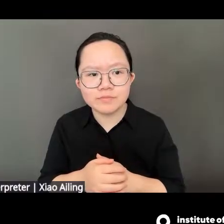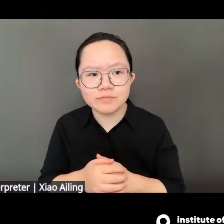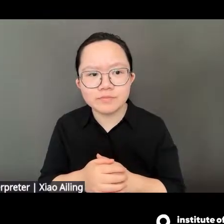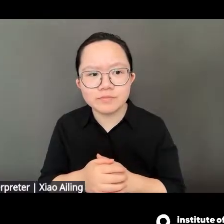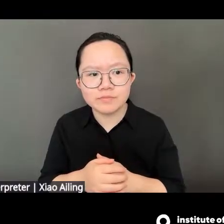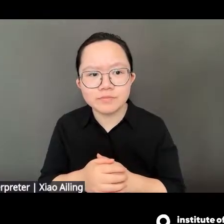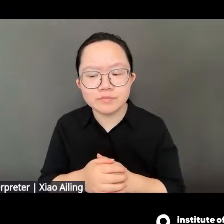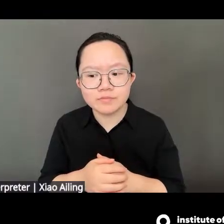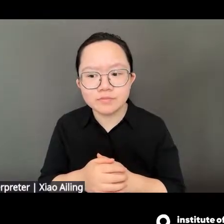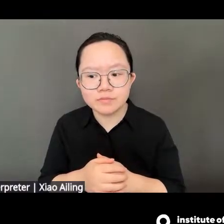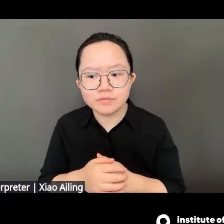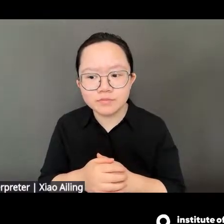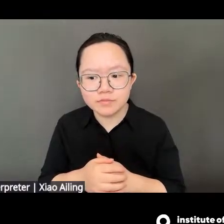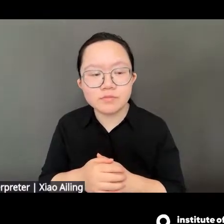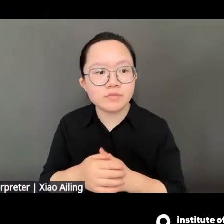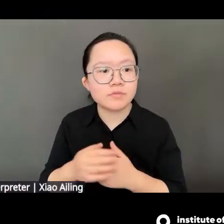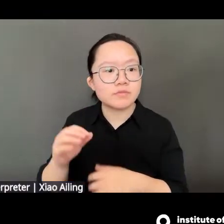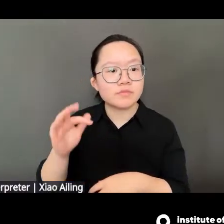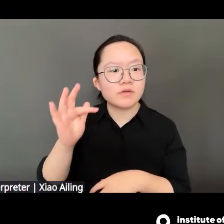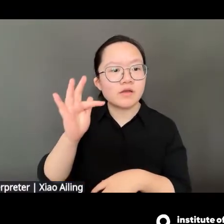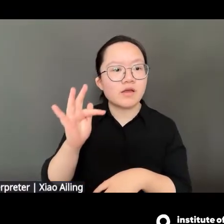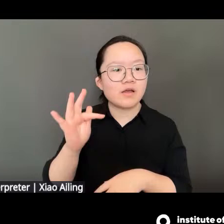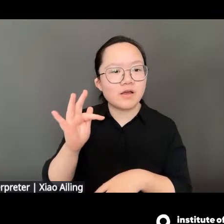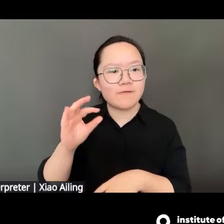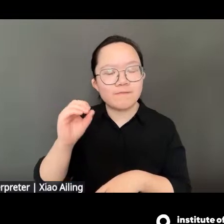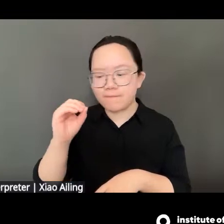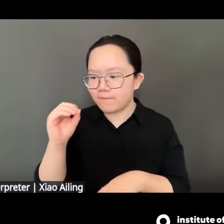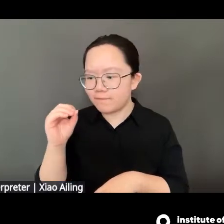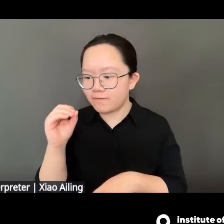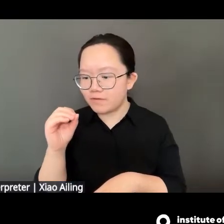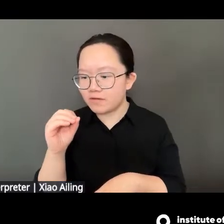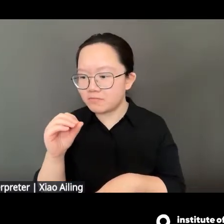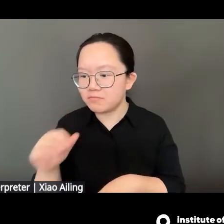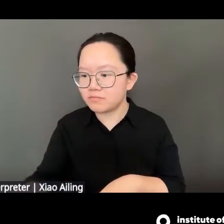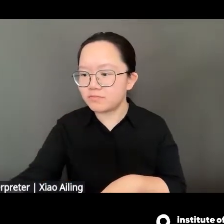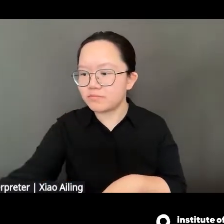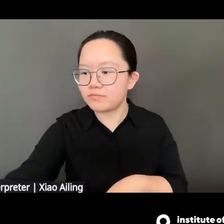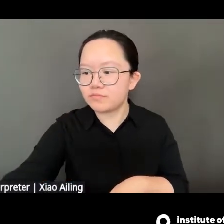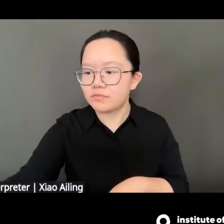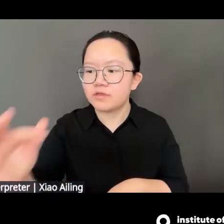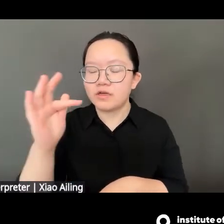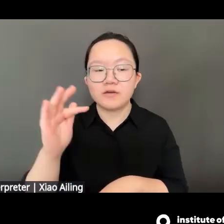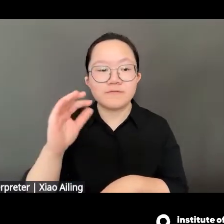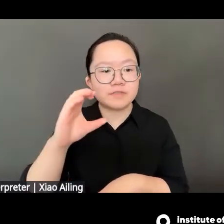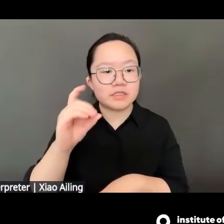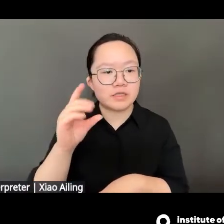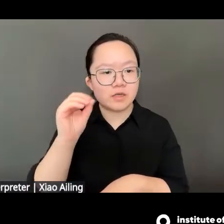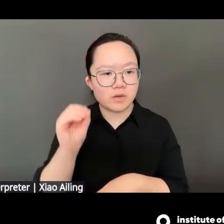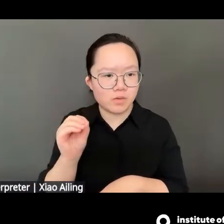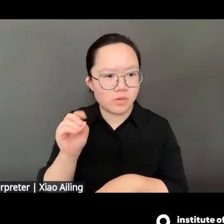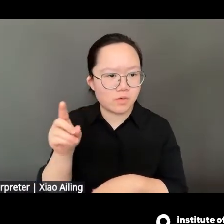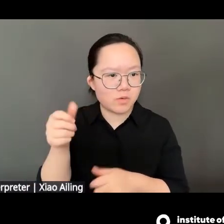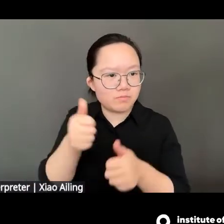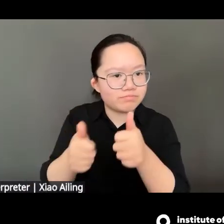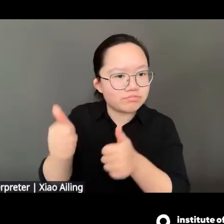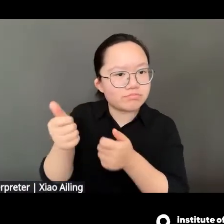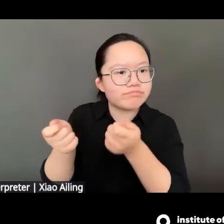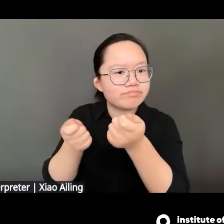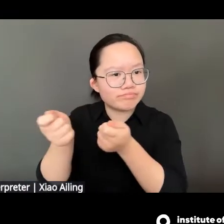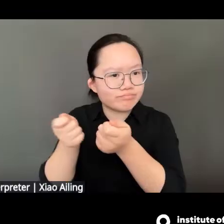Office, FCDO. Perhaps more importantly, Kemi is a graduate of IDS and was in the Gender and Development